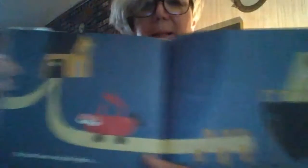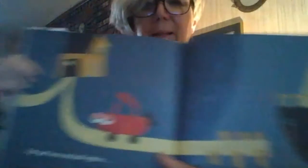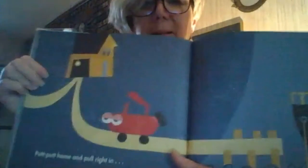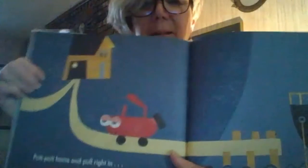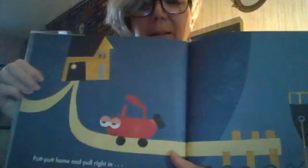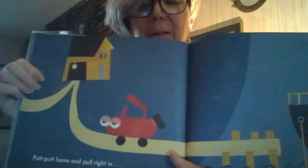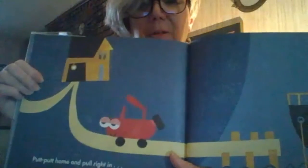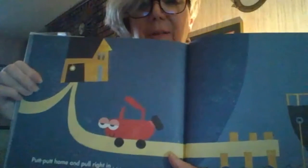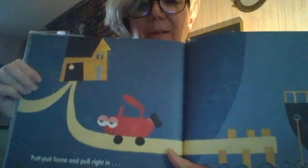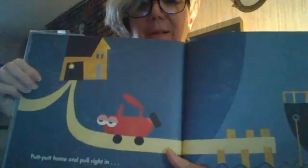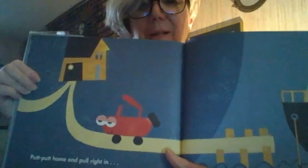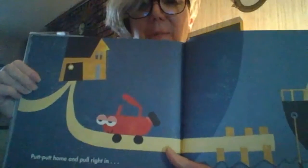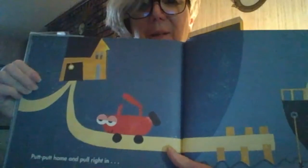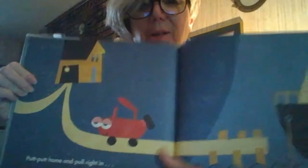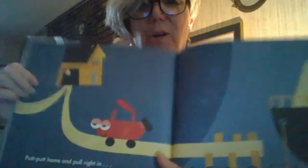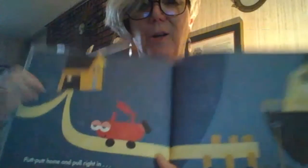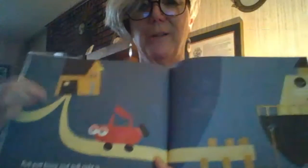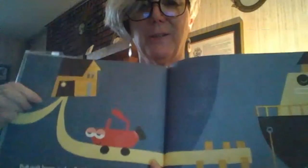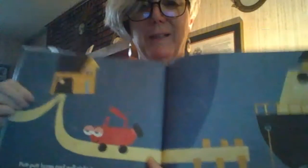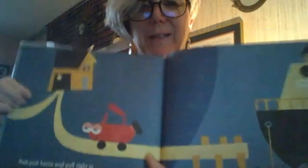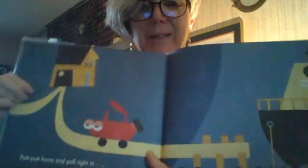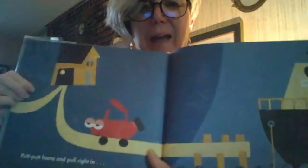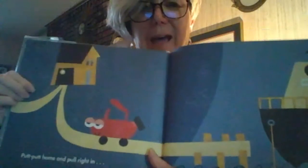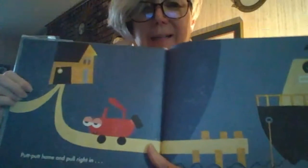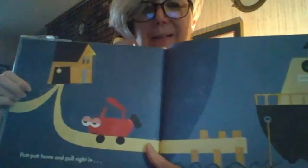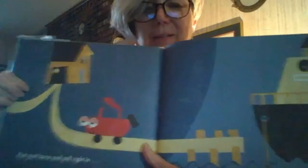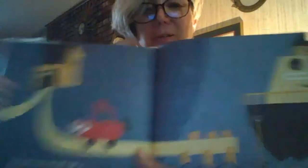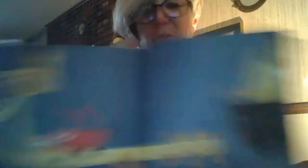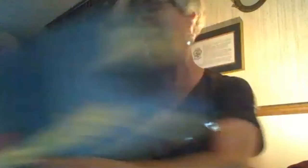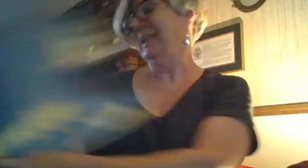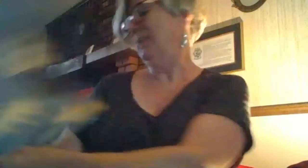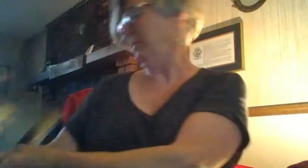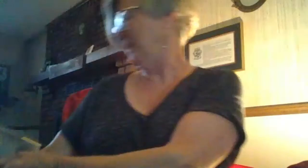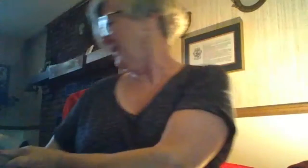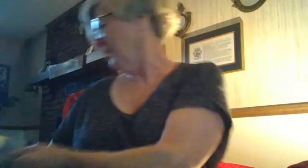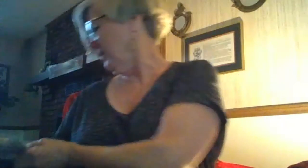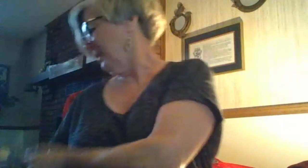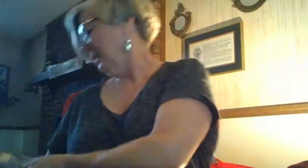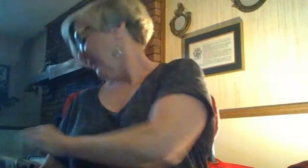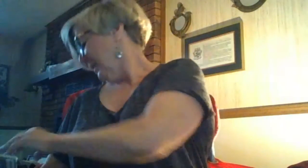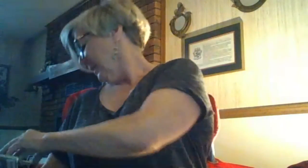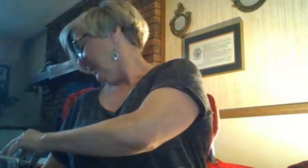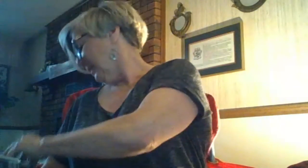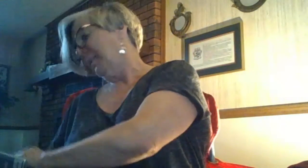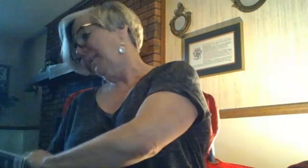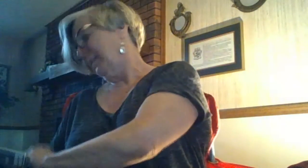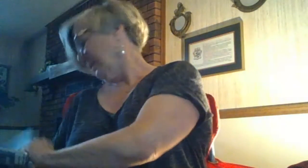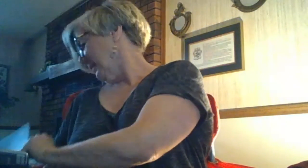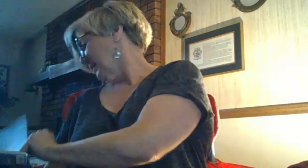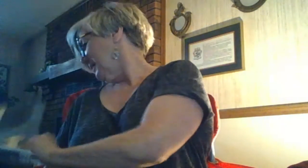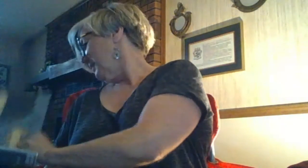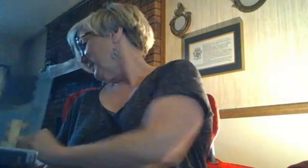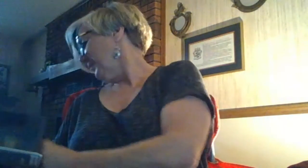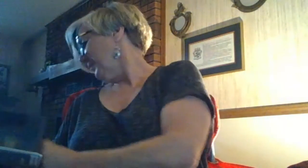right in. Can you see how sleepy our car is? Look at his eyes. He's so sleepy, tired.